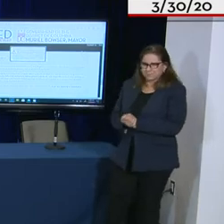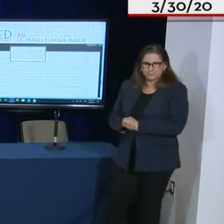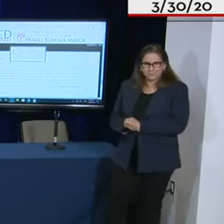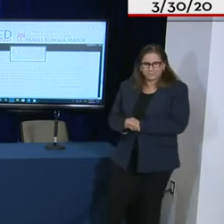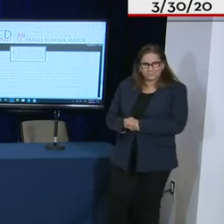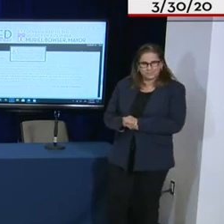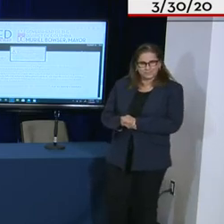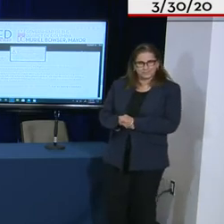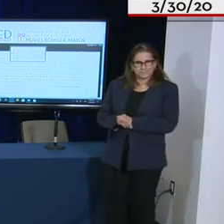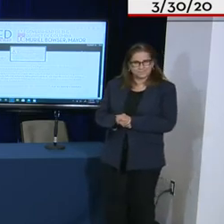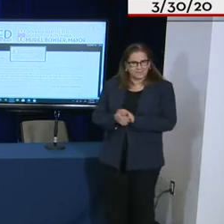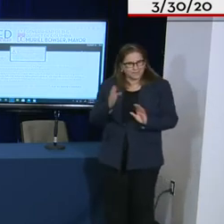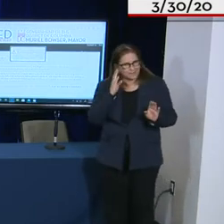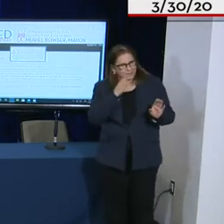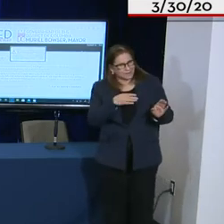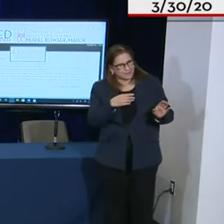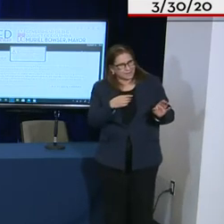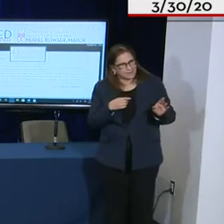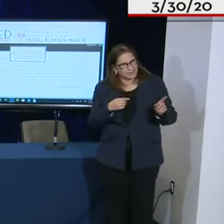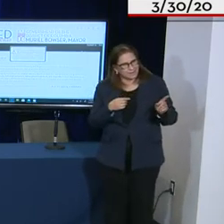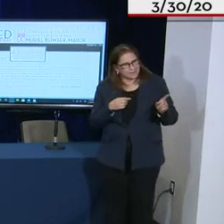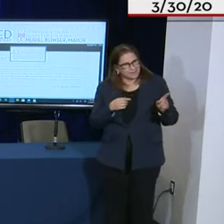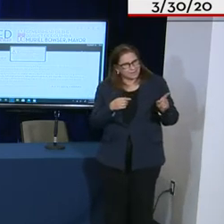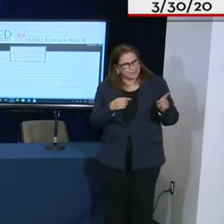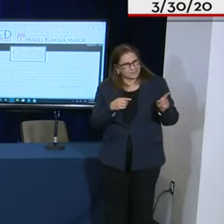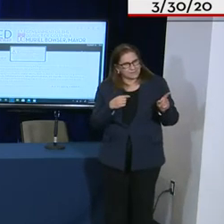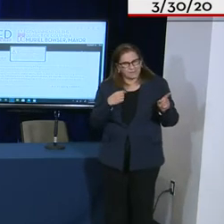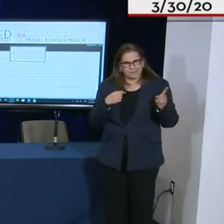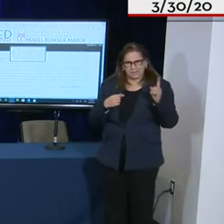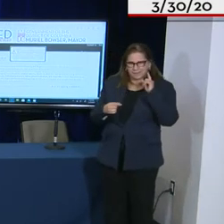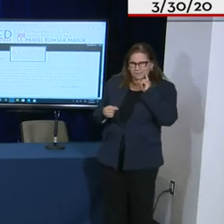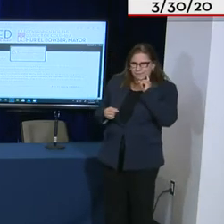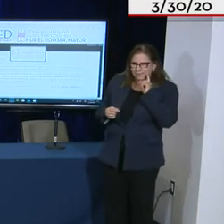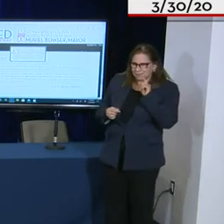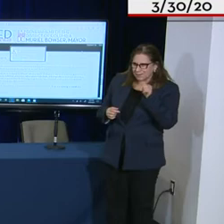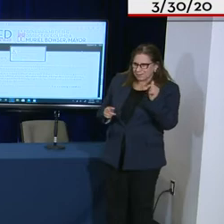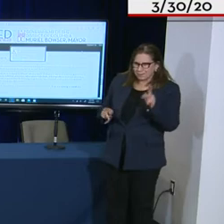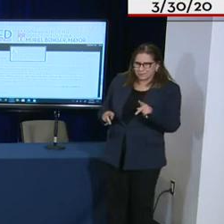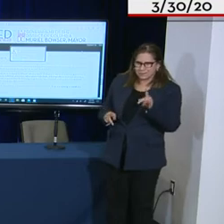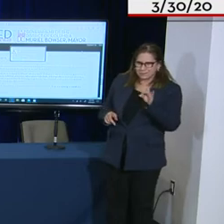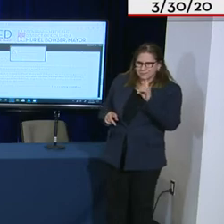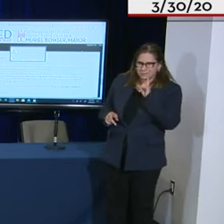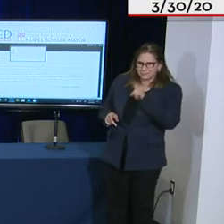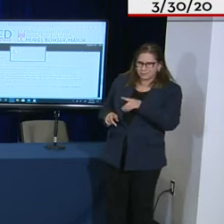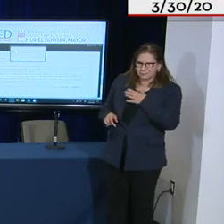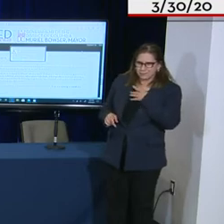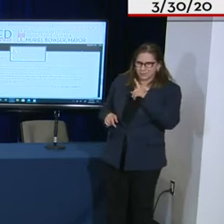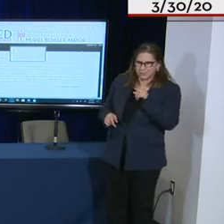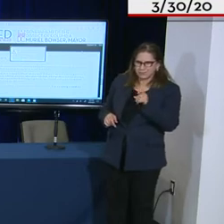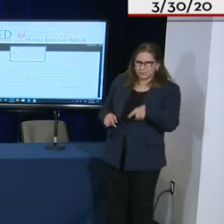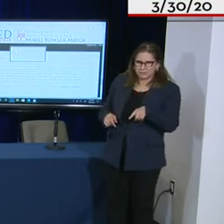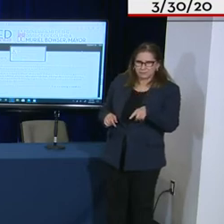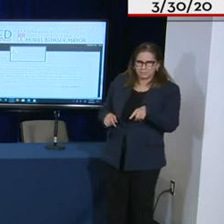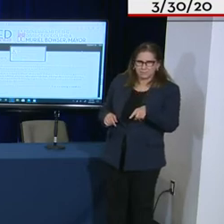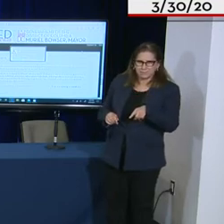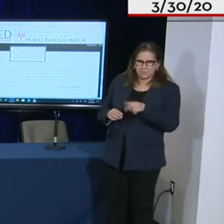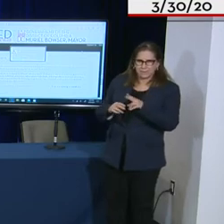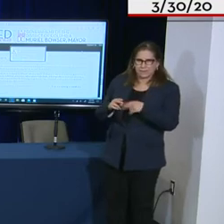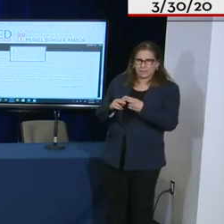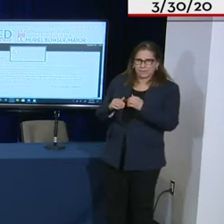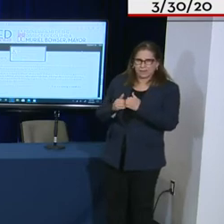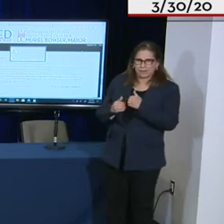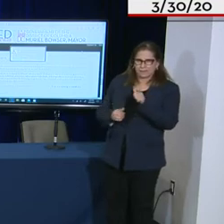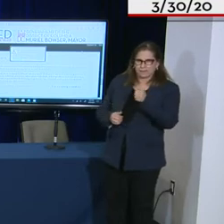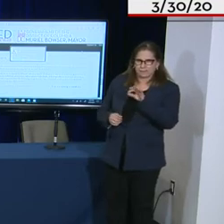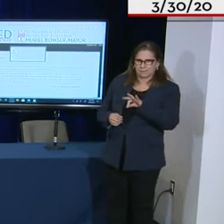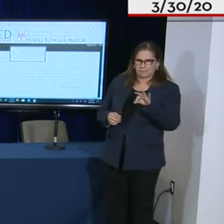Hi, I think my answer has mostly been, my question's supposed to have been answered. It was about how 1099 independent contractors